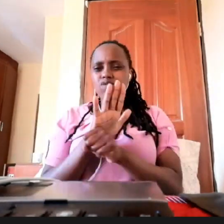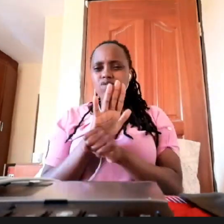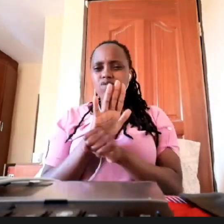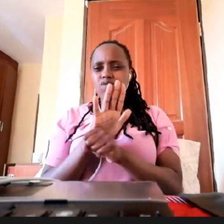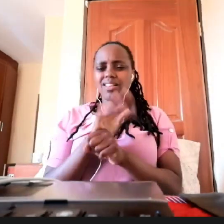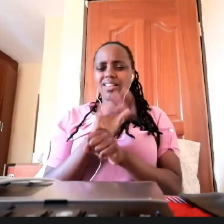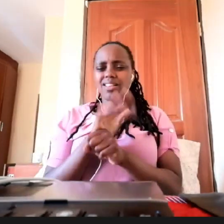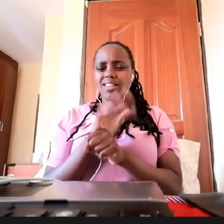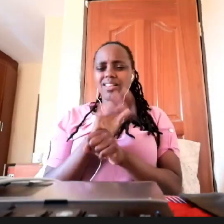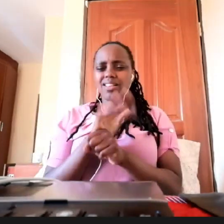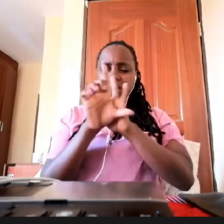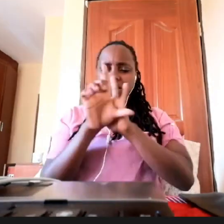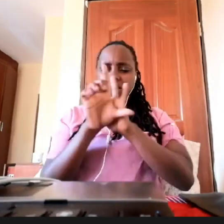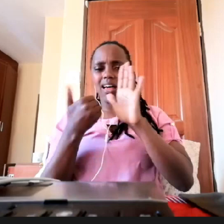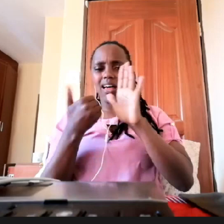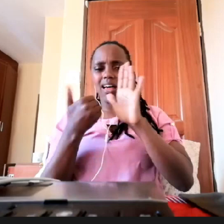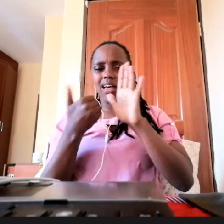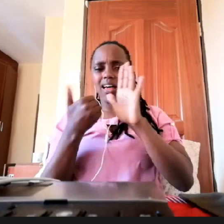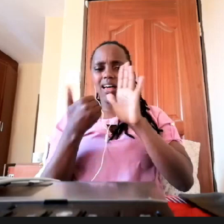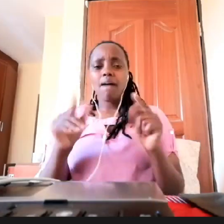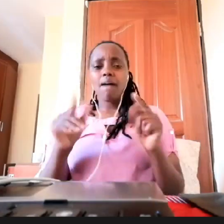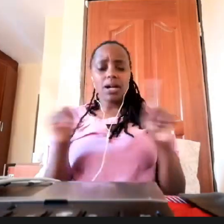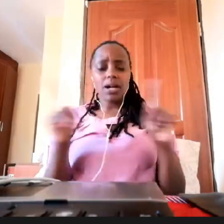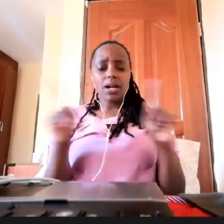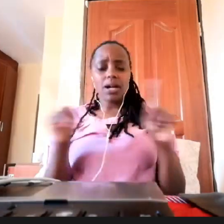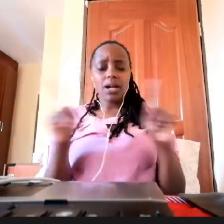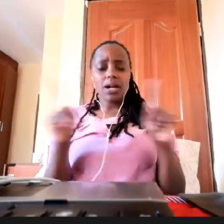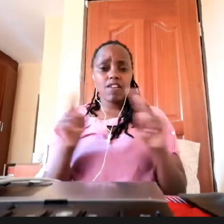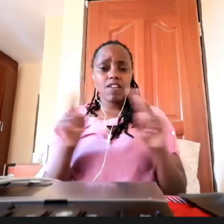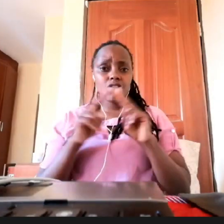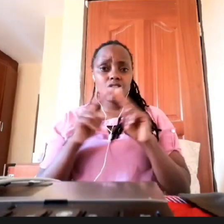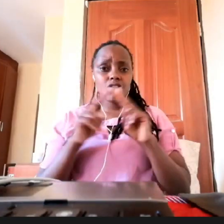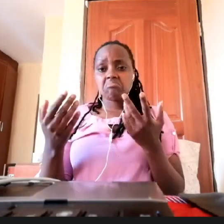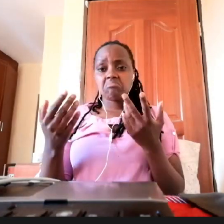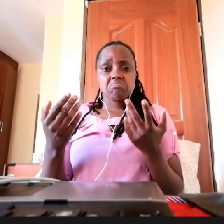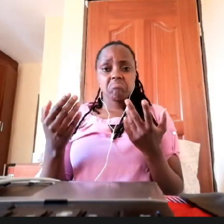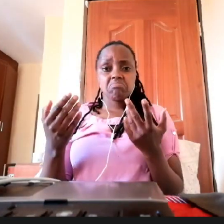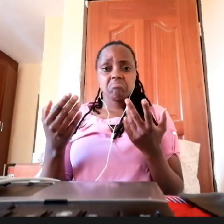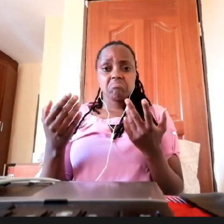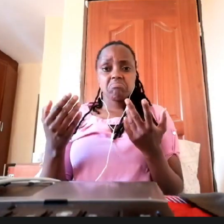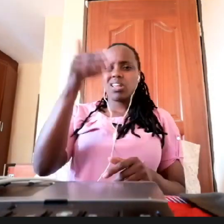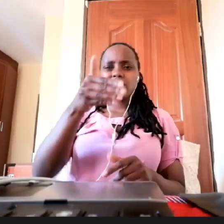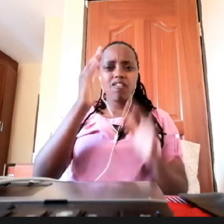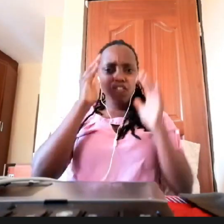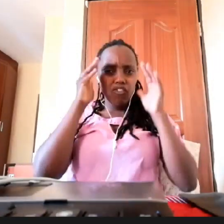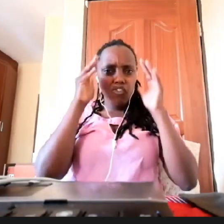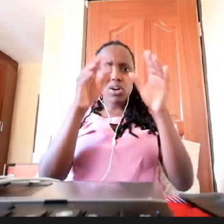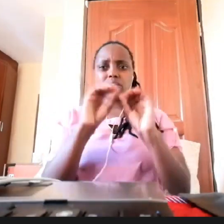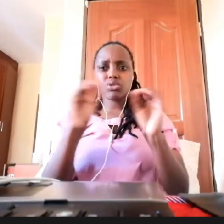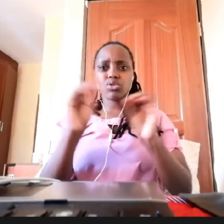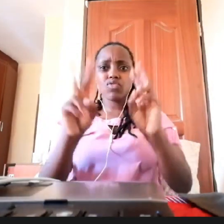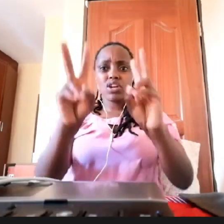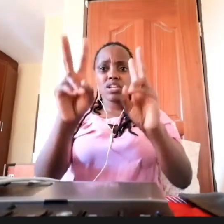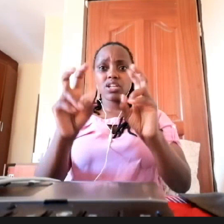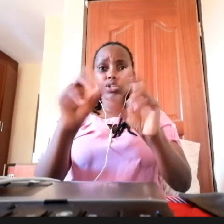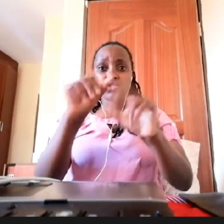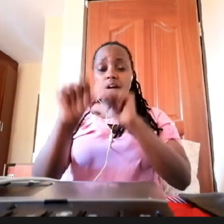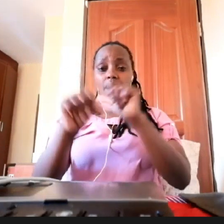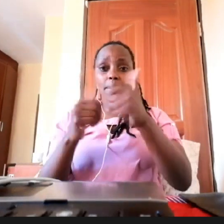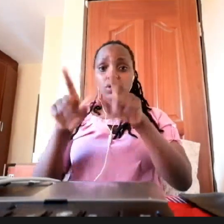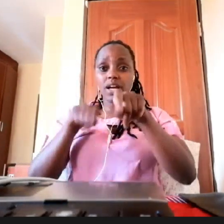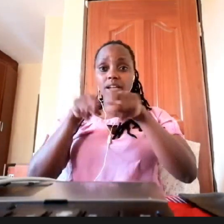but very oblivious or very absent-minded on issues